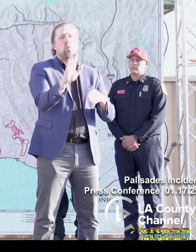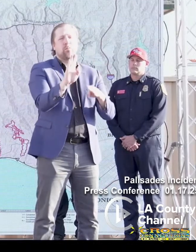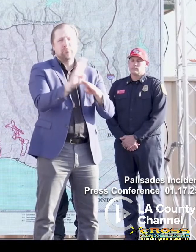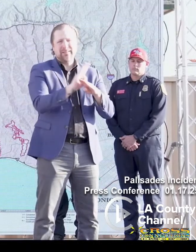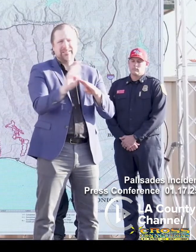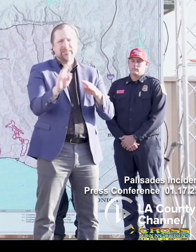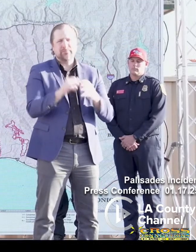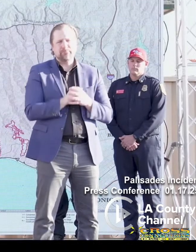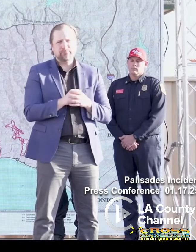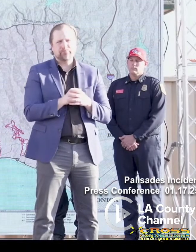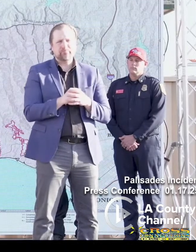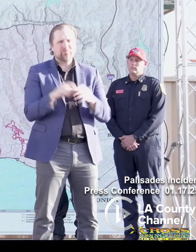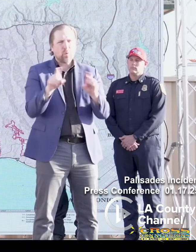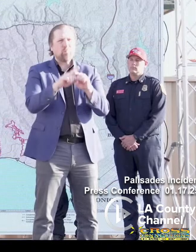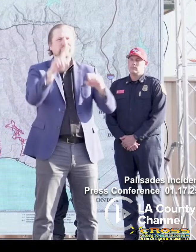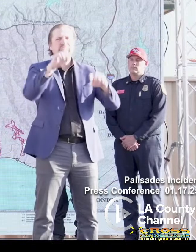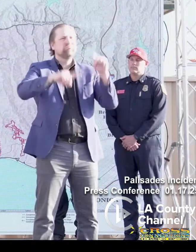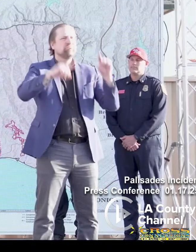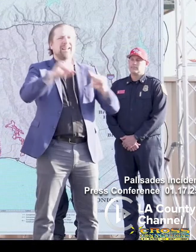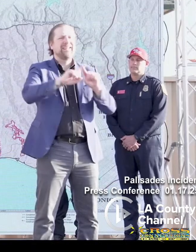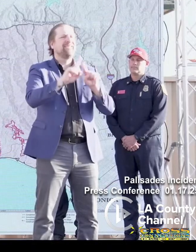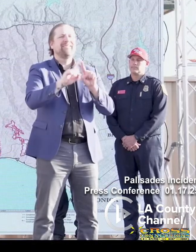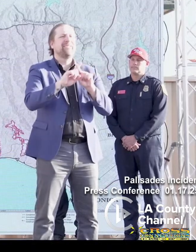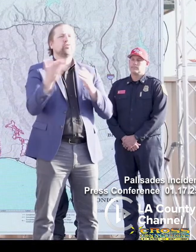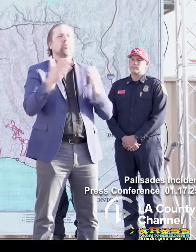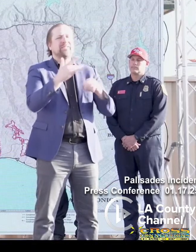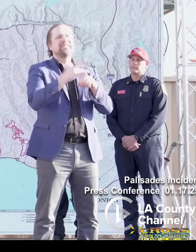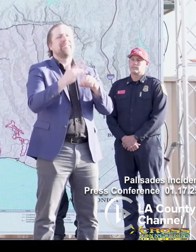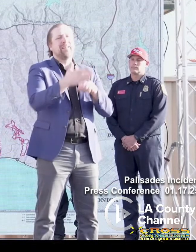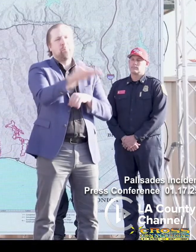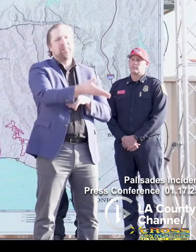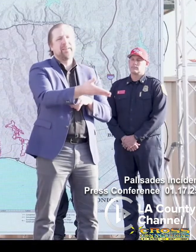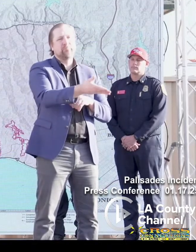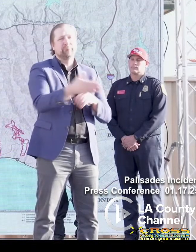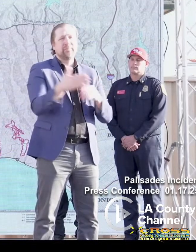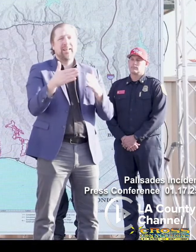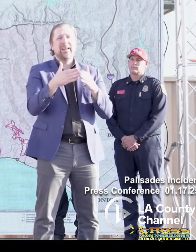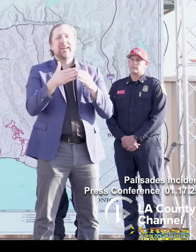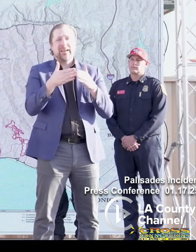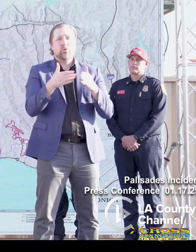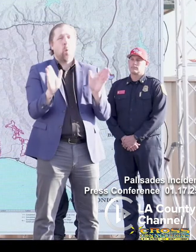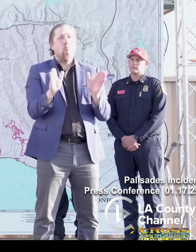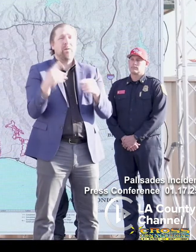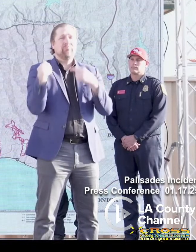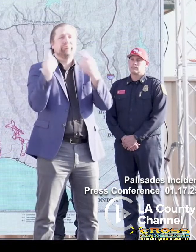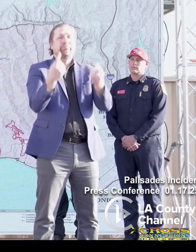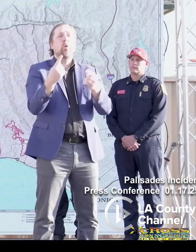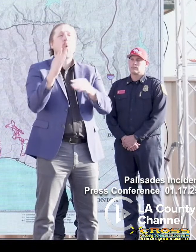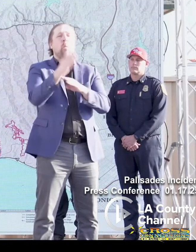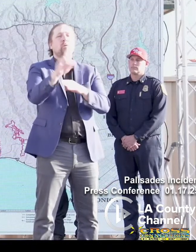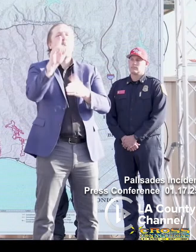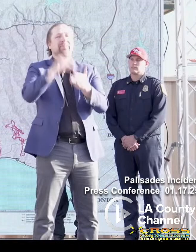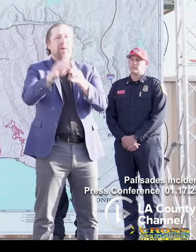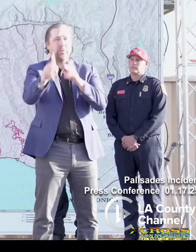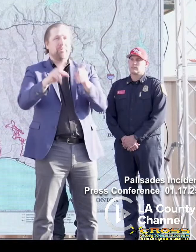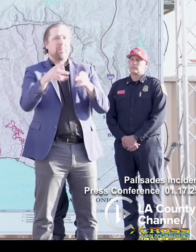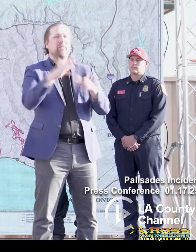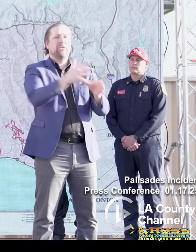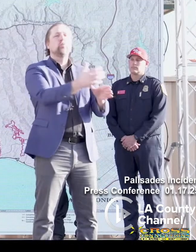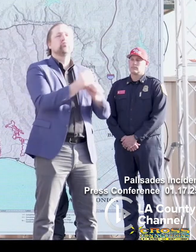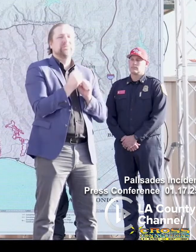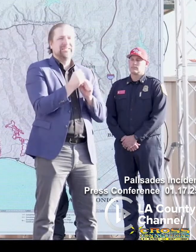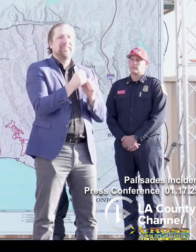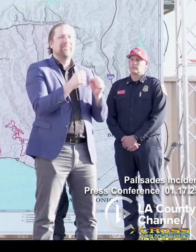business, and a variety of other services. Since it has opened, nearly 1,000 households have